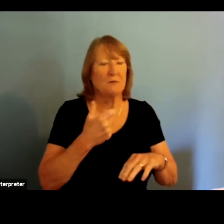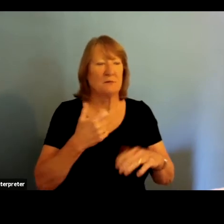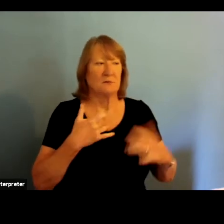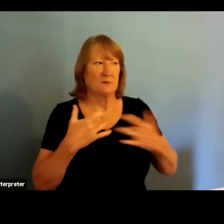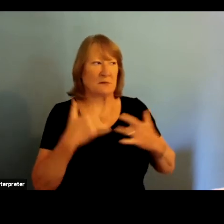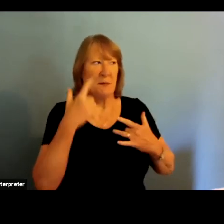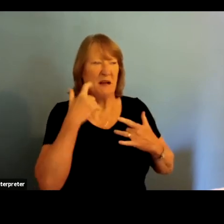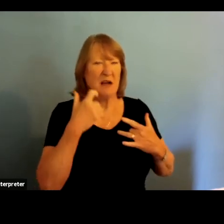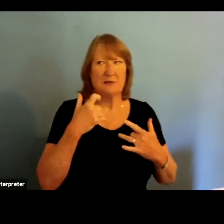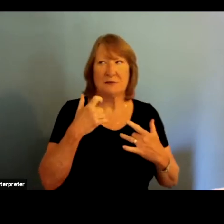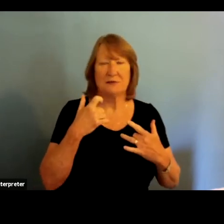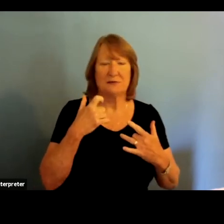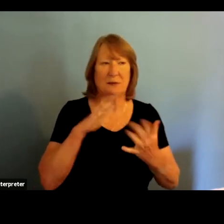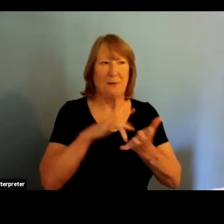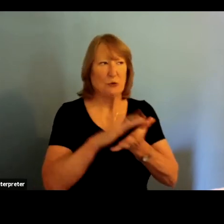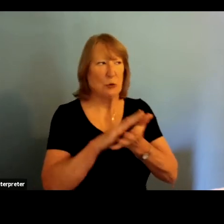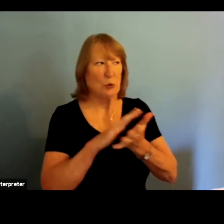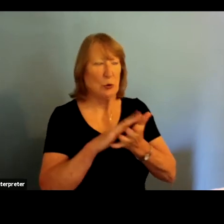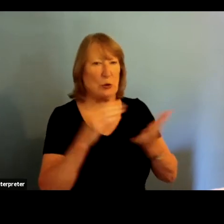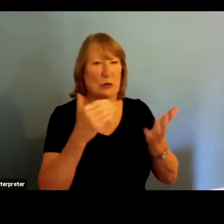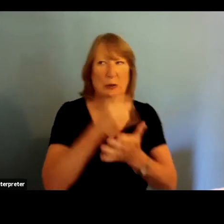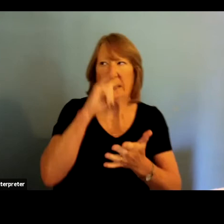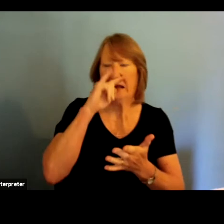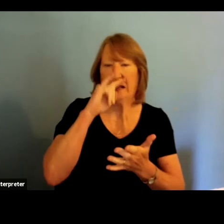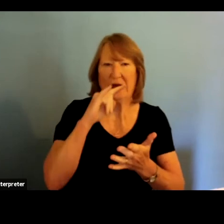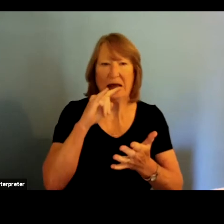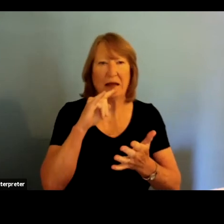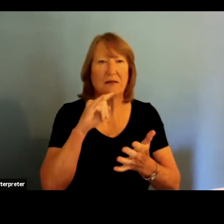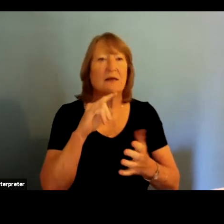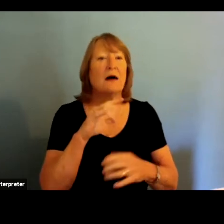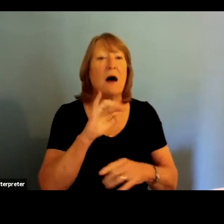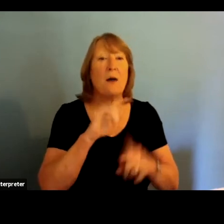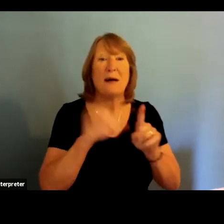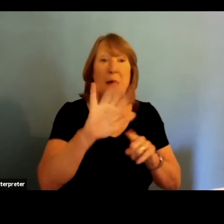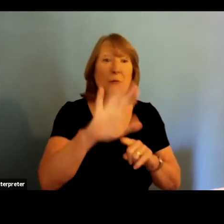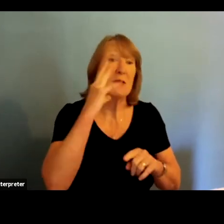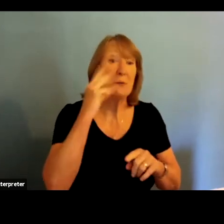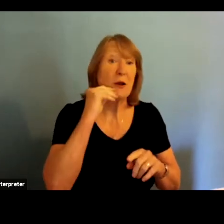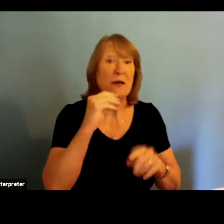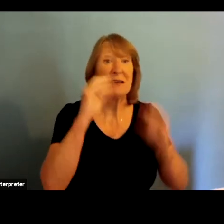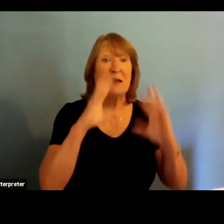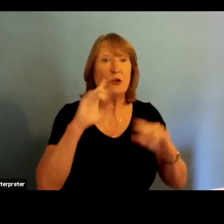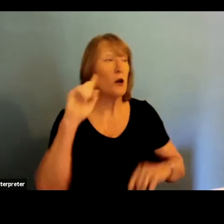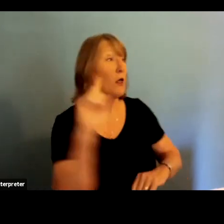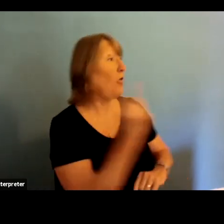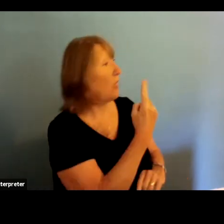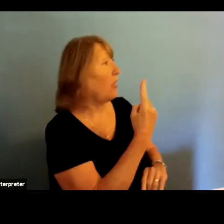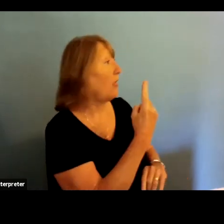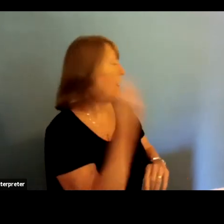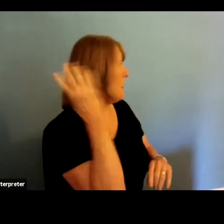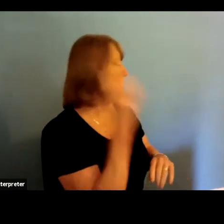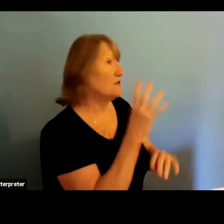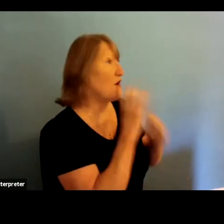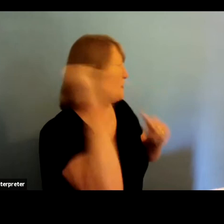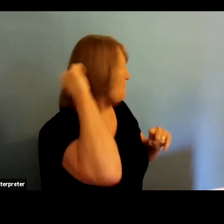new kids, but like you said, the teacher turns around and she doesn't hear it. What's something parents can say that can help